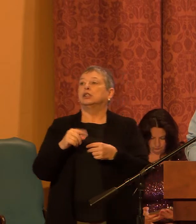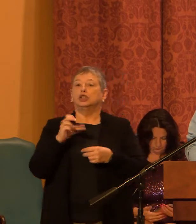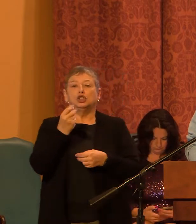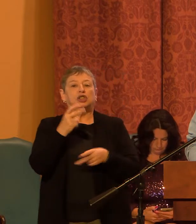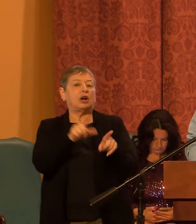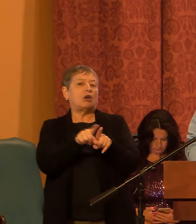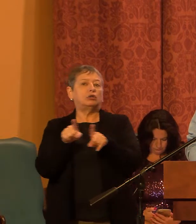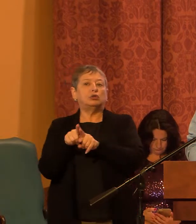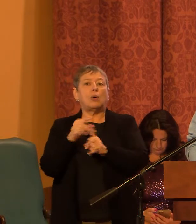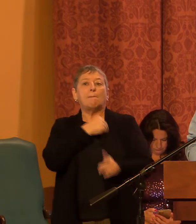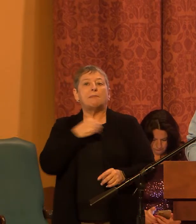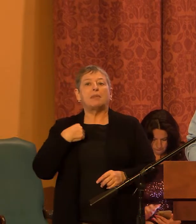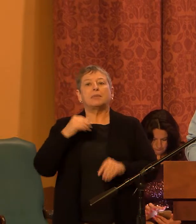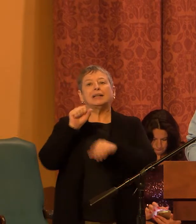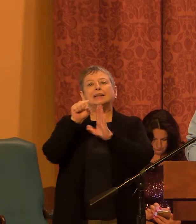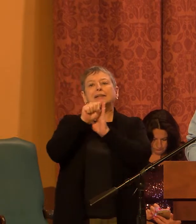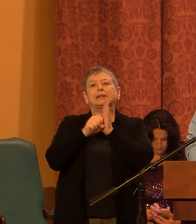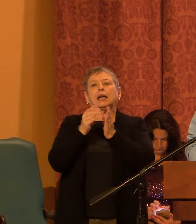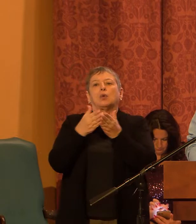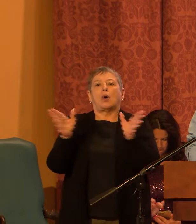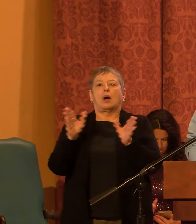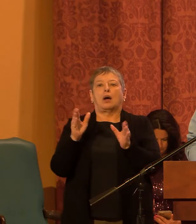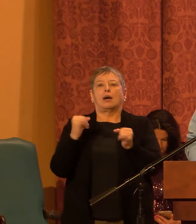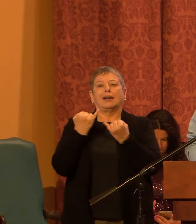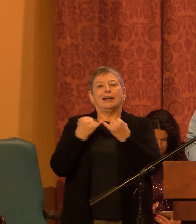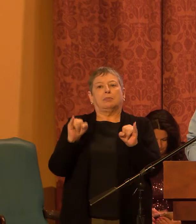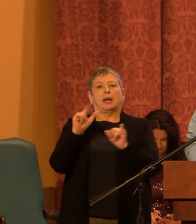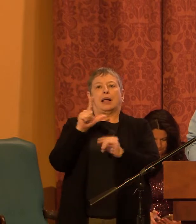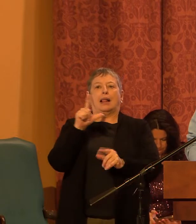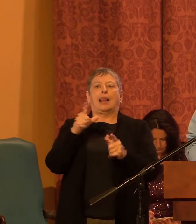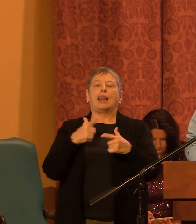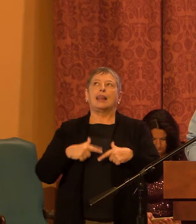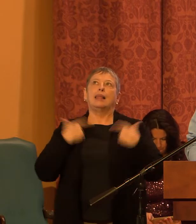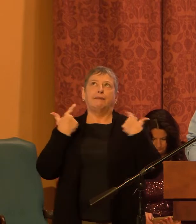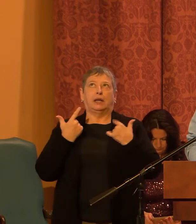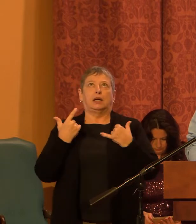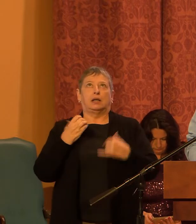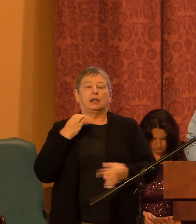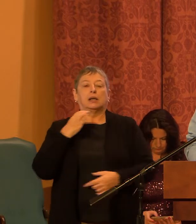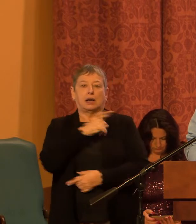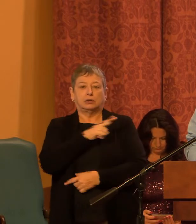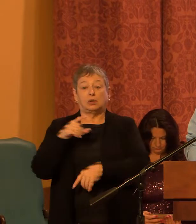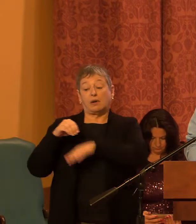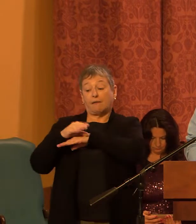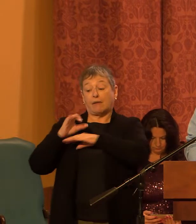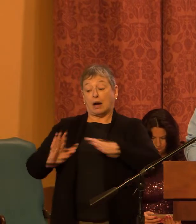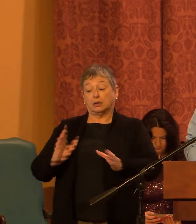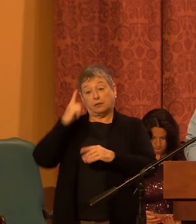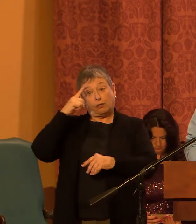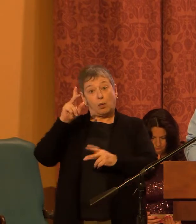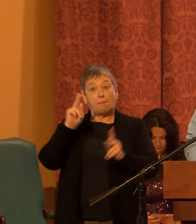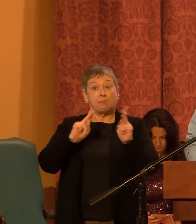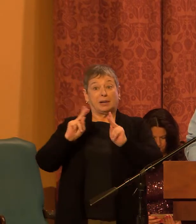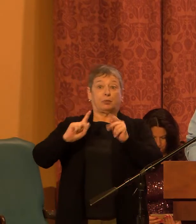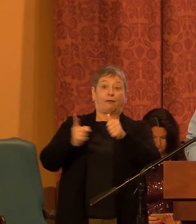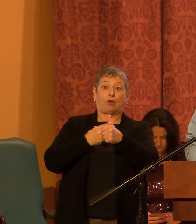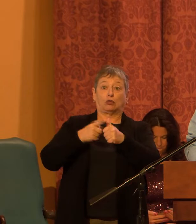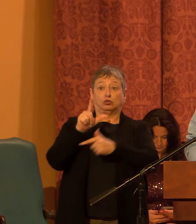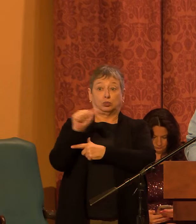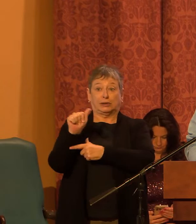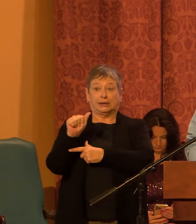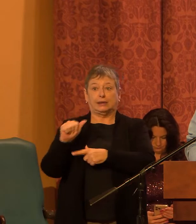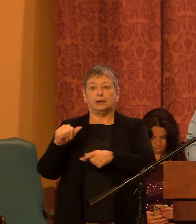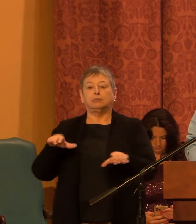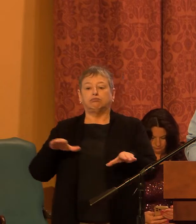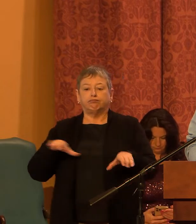is also a member of the Statewide Independent Living Council. She is an advisor of People First of Louisiana and played an active role